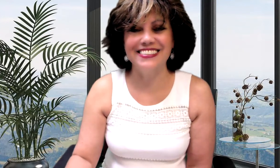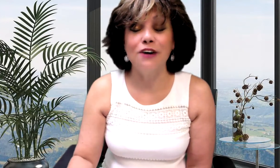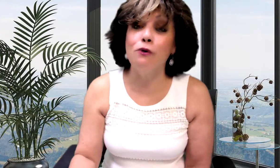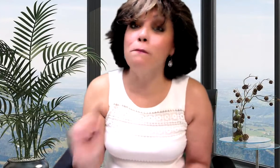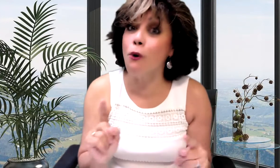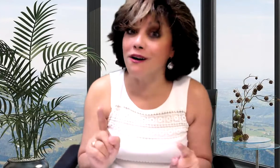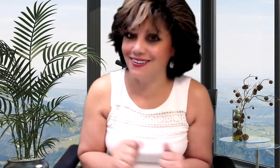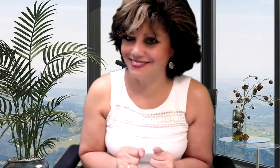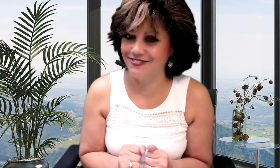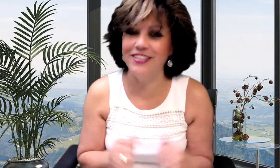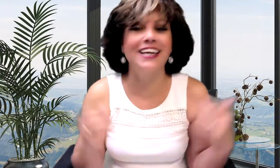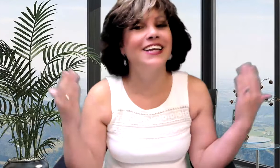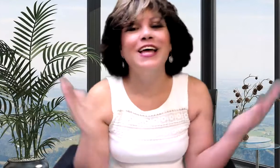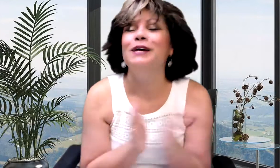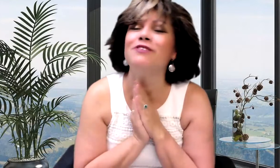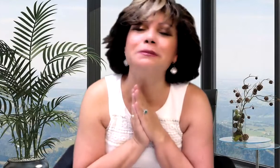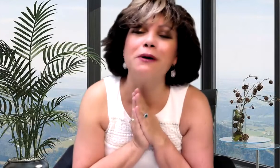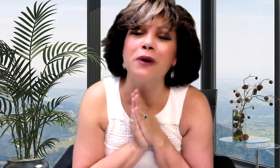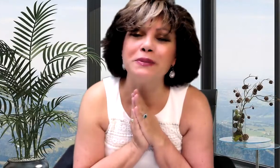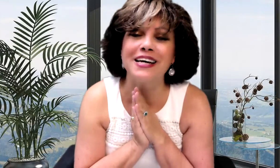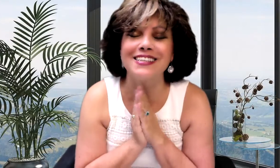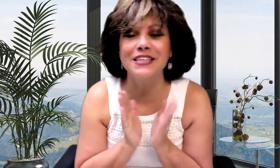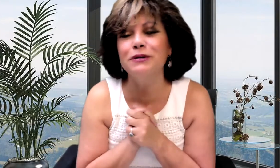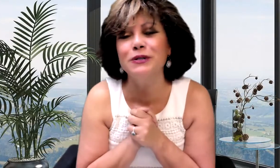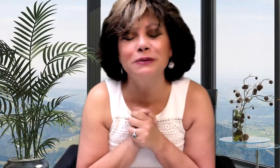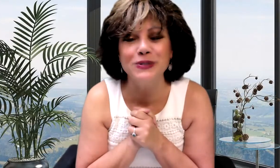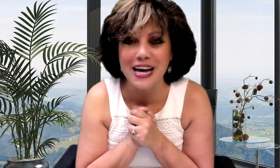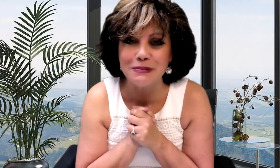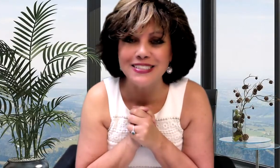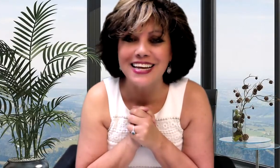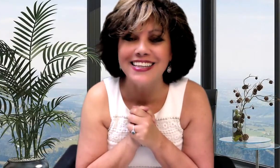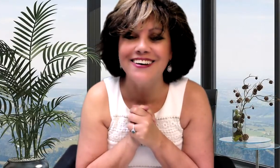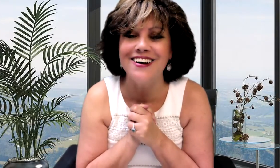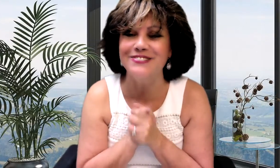For more, visit my website, www.timetosign.com.